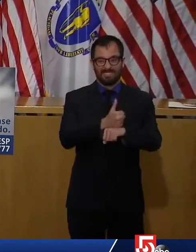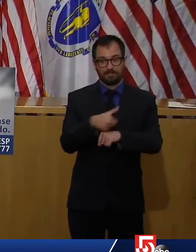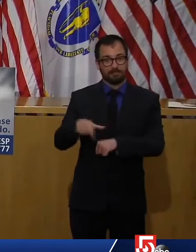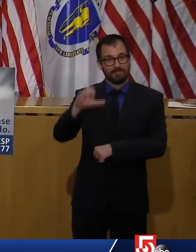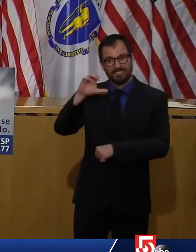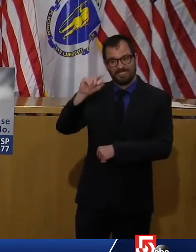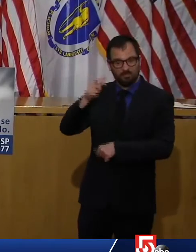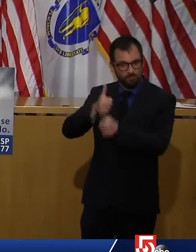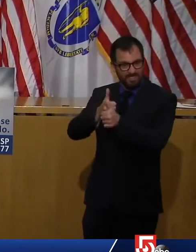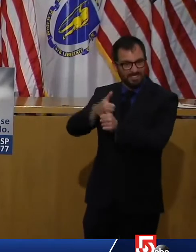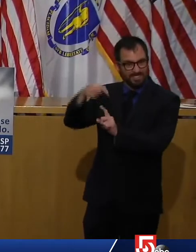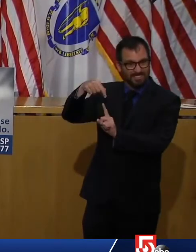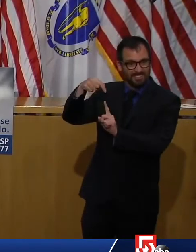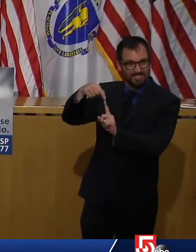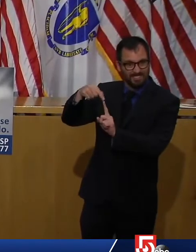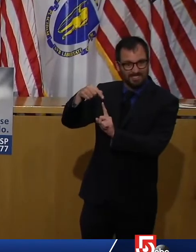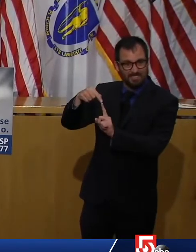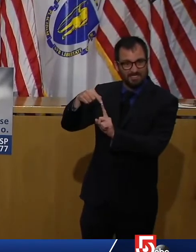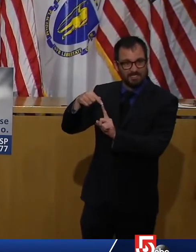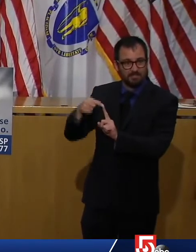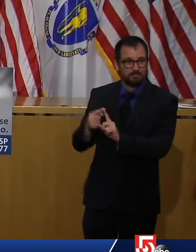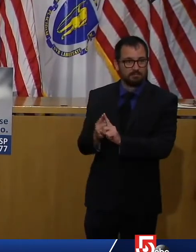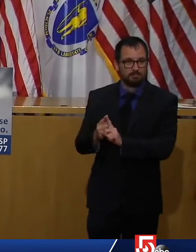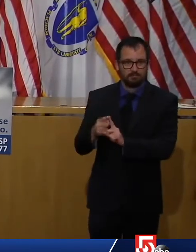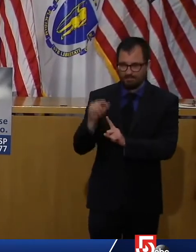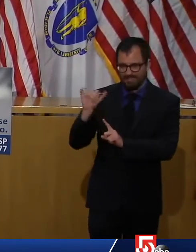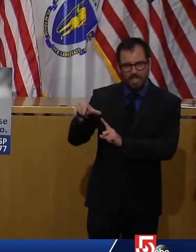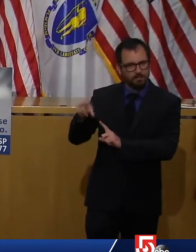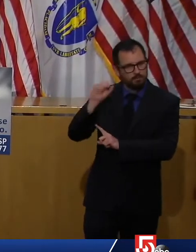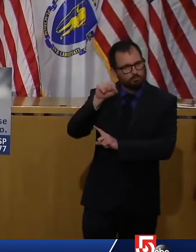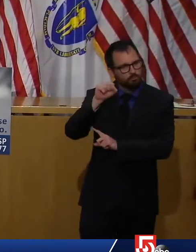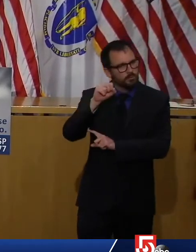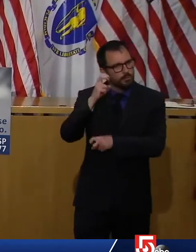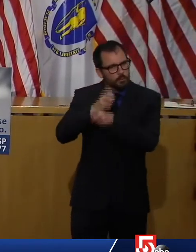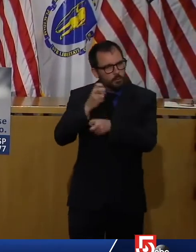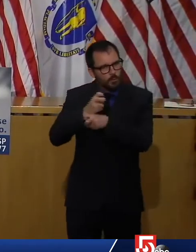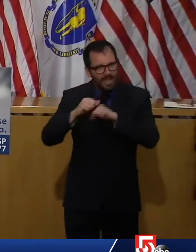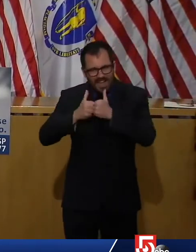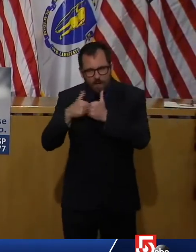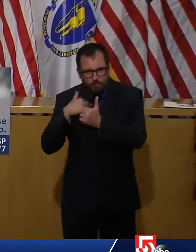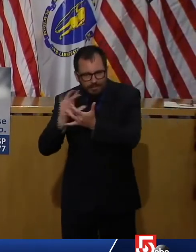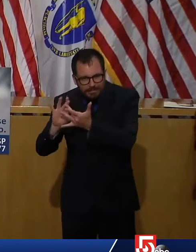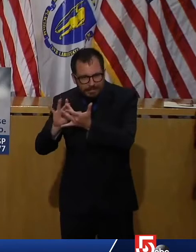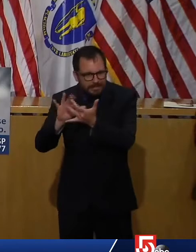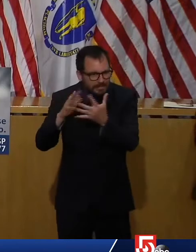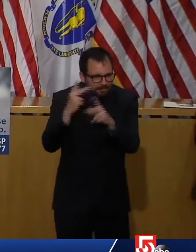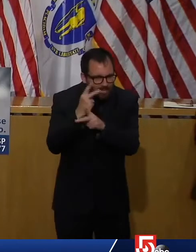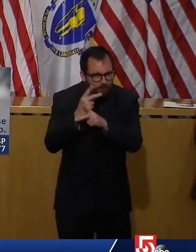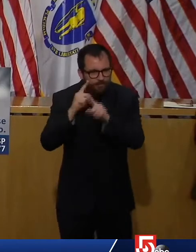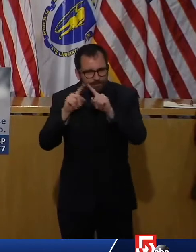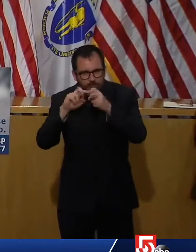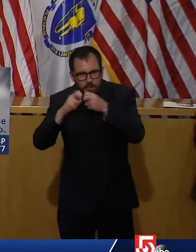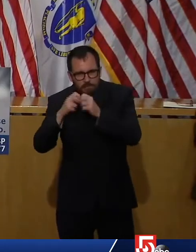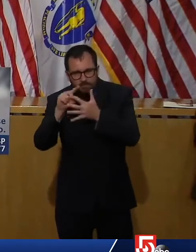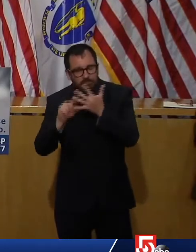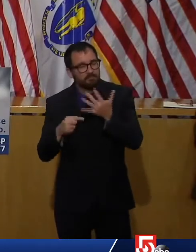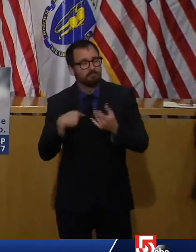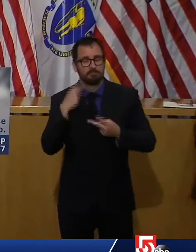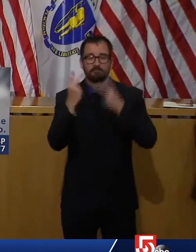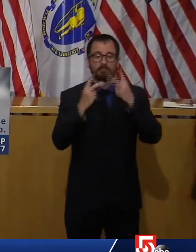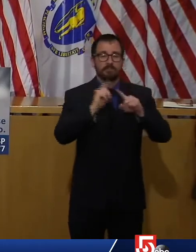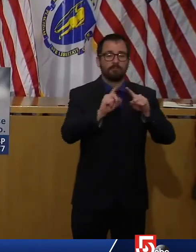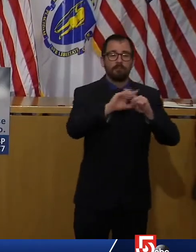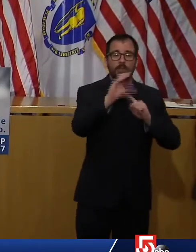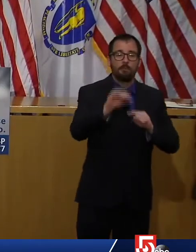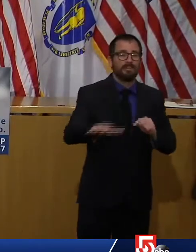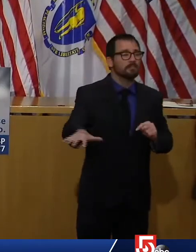that have a lot of platforms in them that spend a lot of time trying to communicate to outside parties, to each